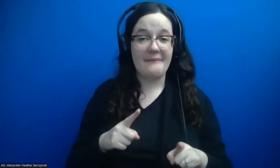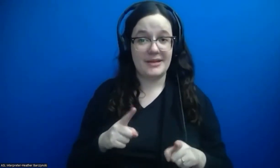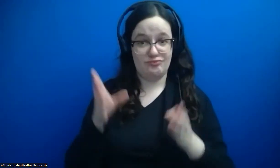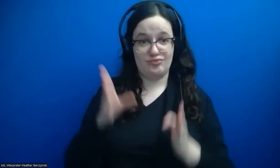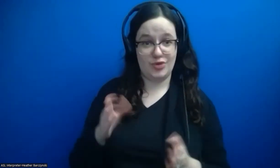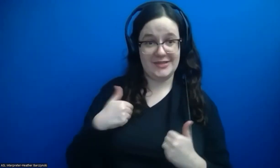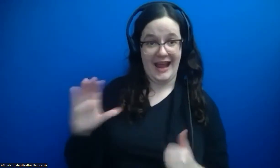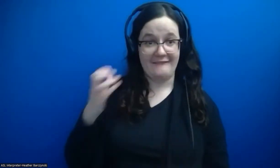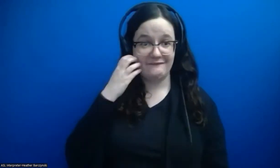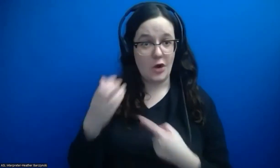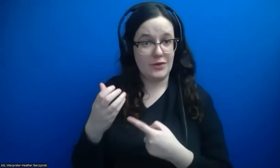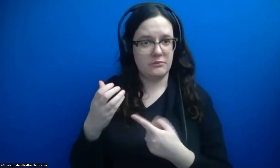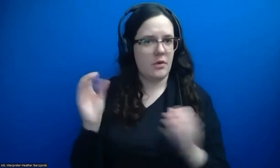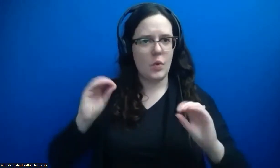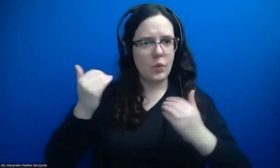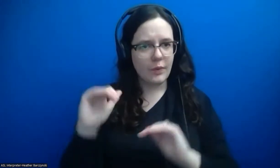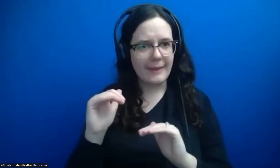it's unlimited at this point.